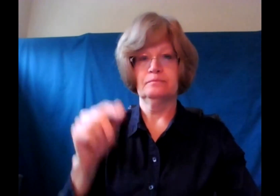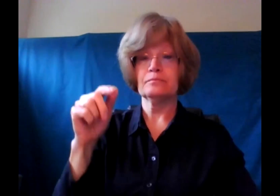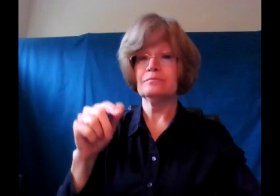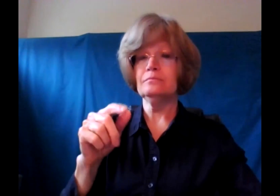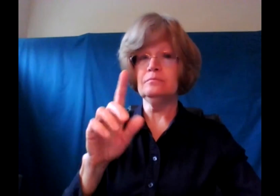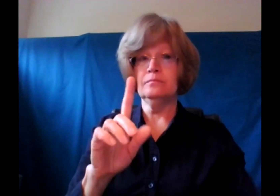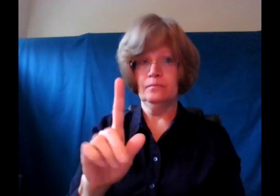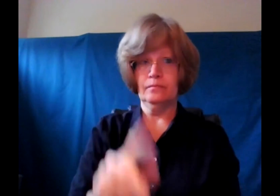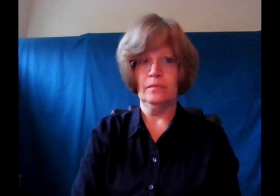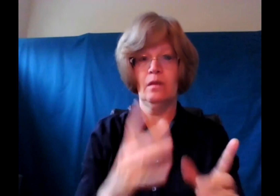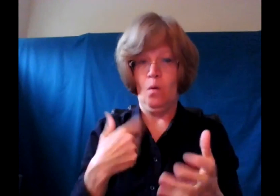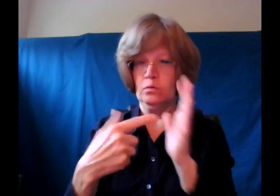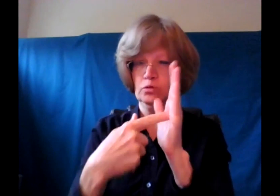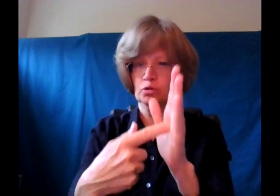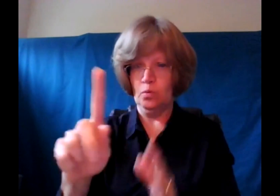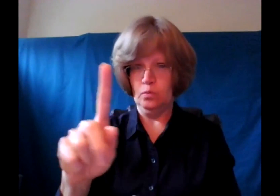This is